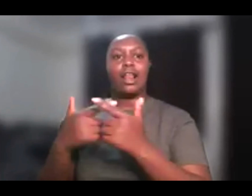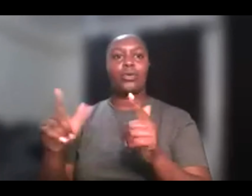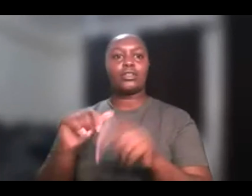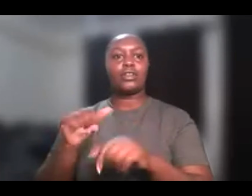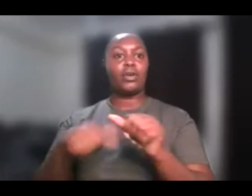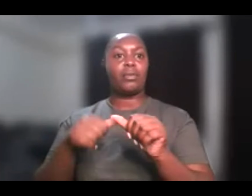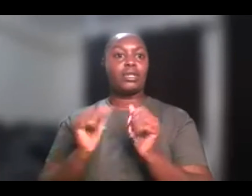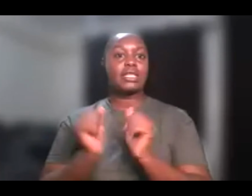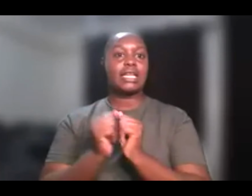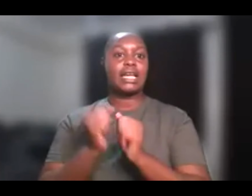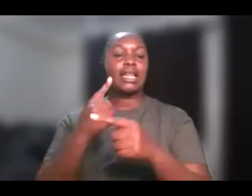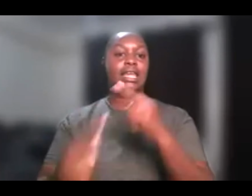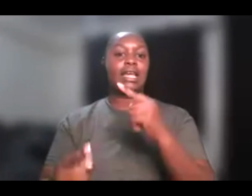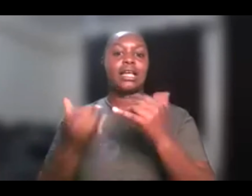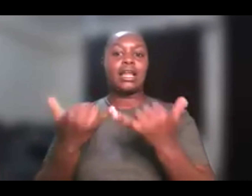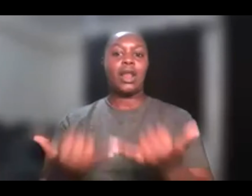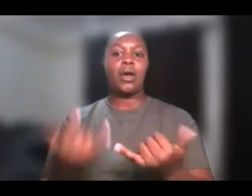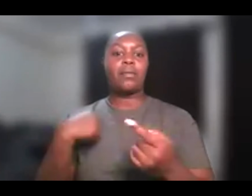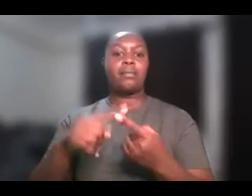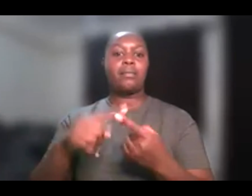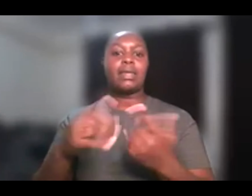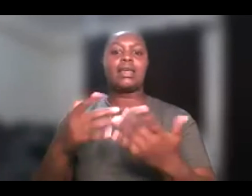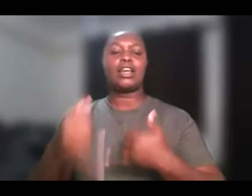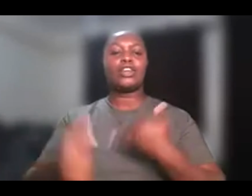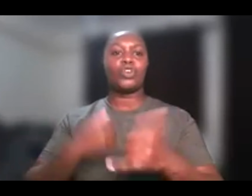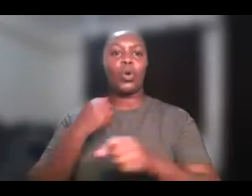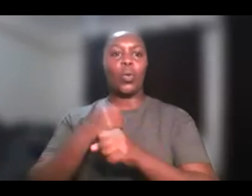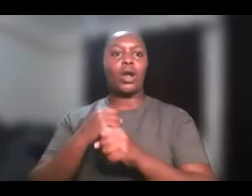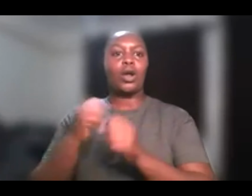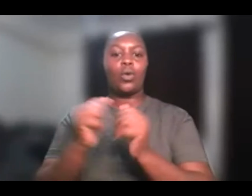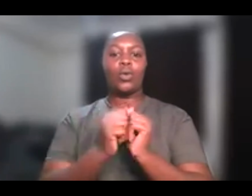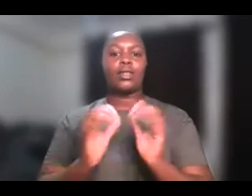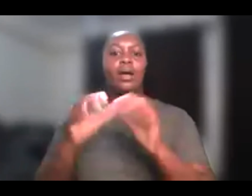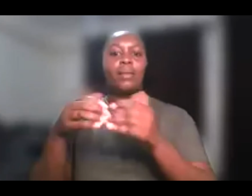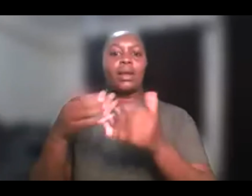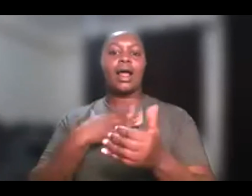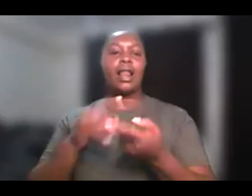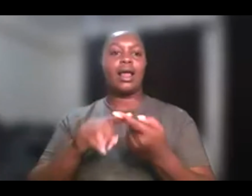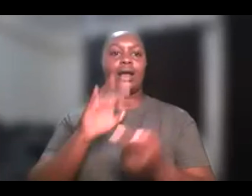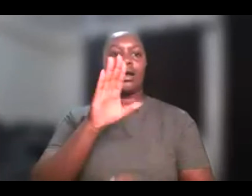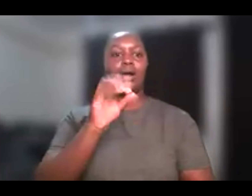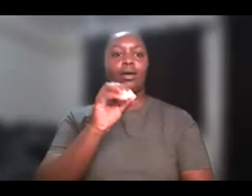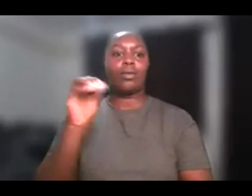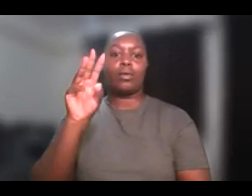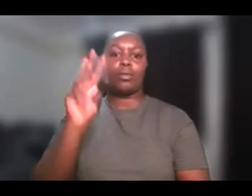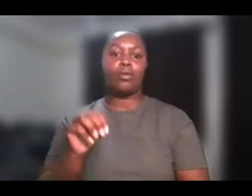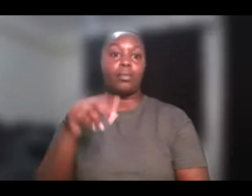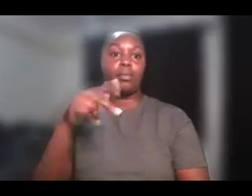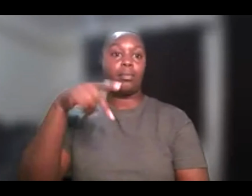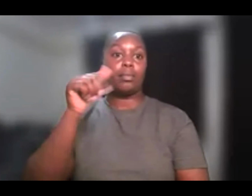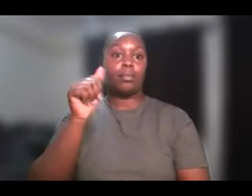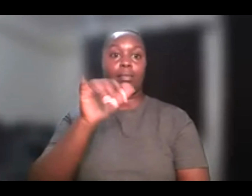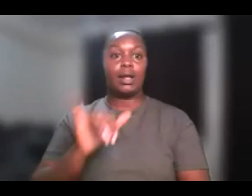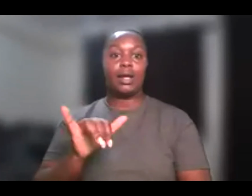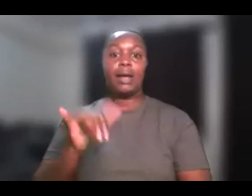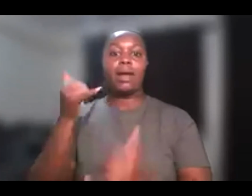of interesting companies like Boomplay. My last company was Fireflies, which is a communication and intelligence AI platform